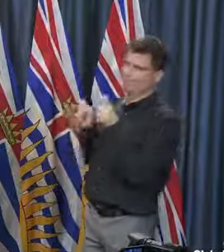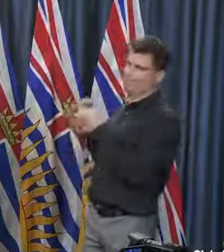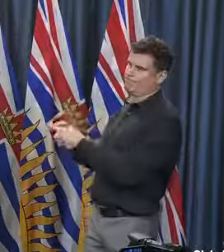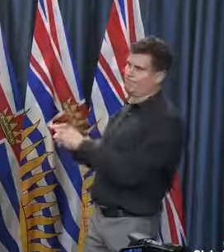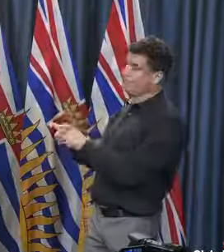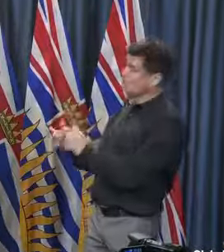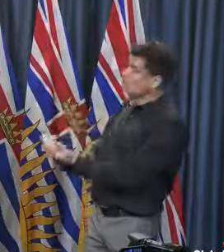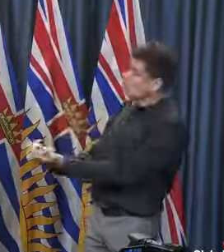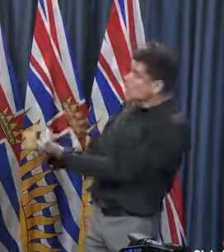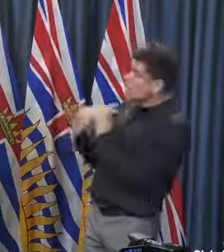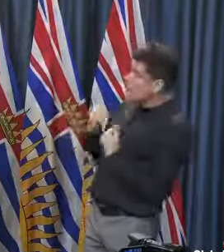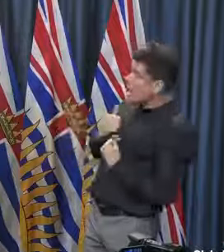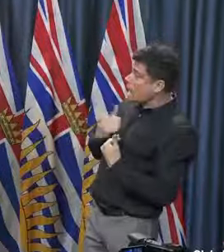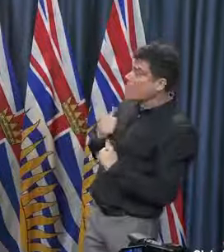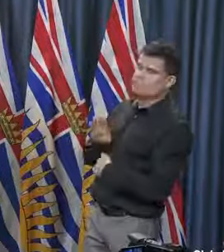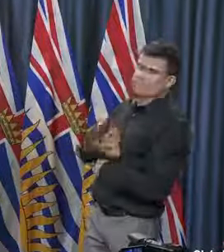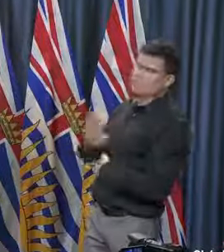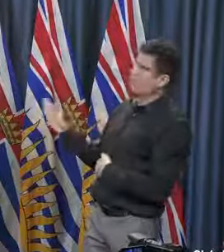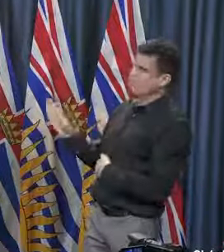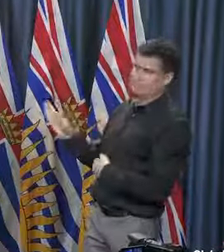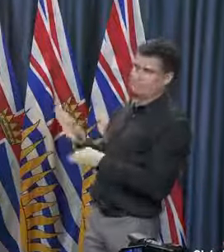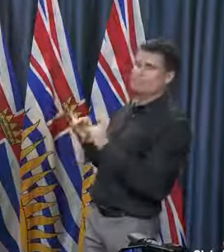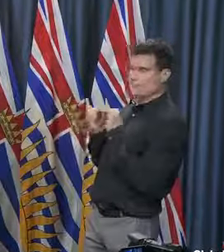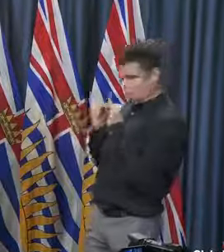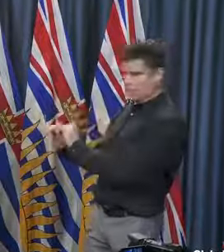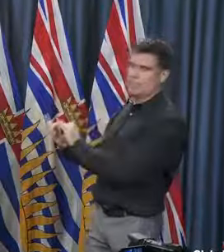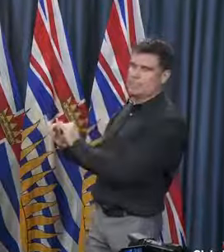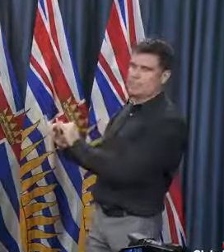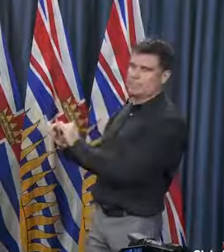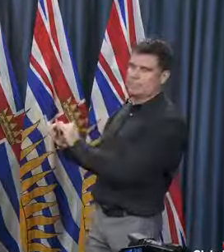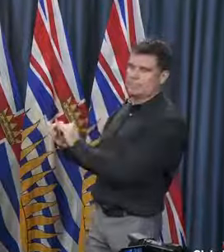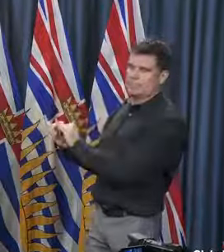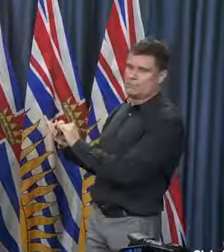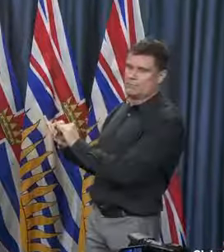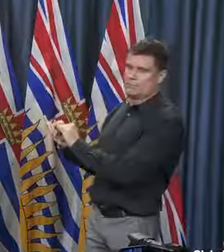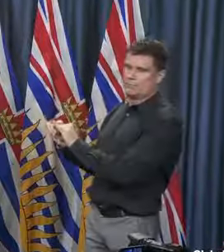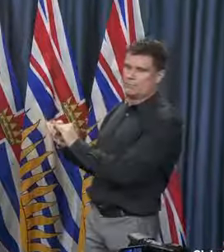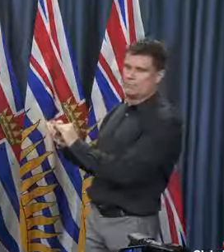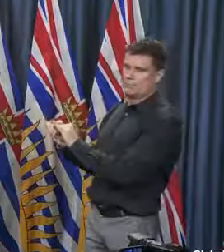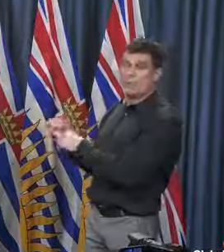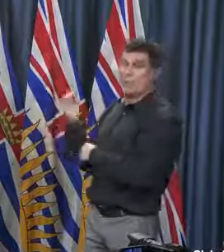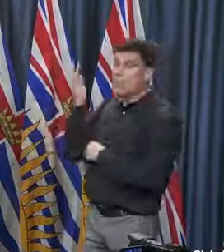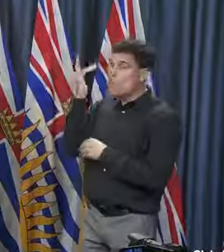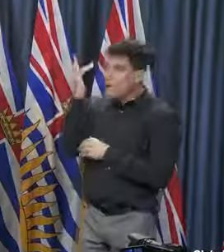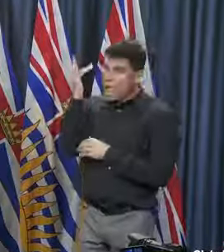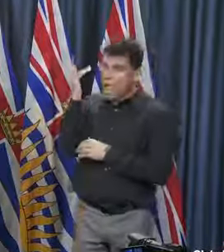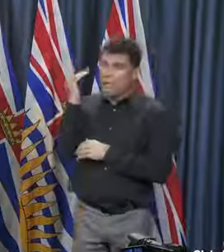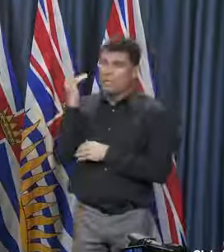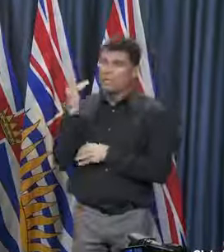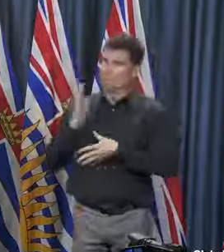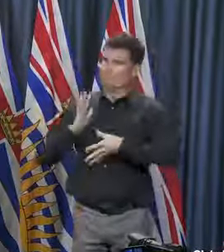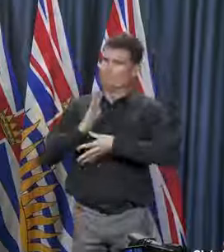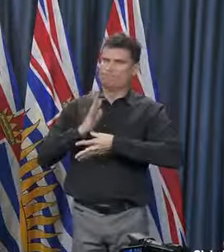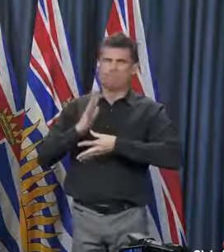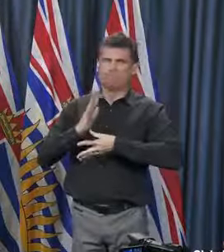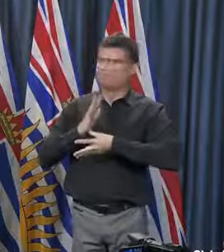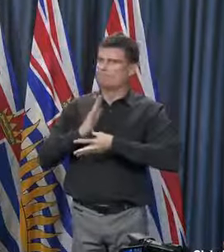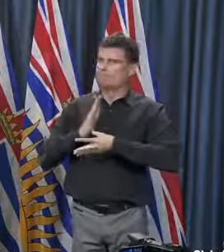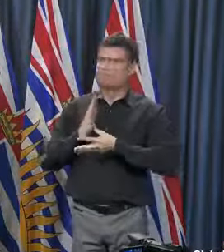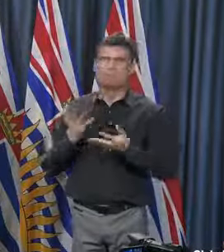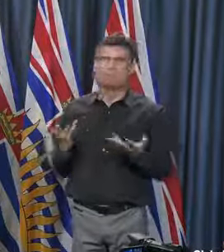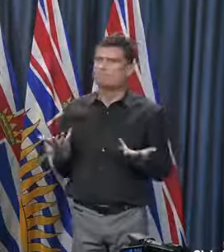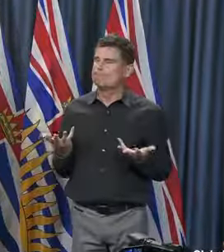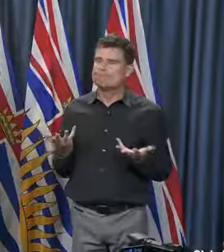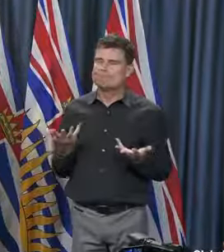come, because at this moment that is the wrong thing to do. We understand